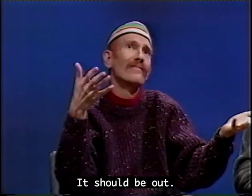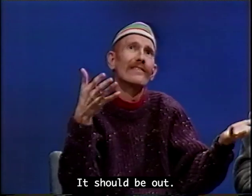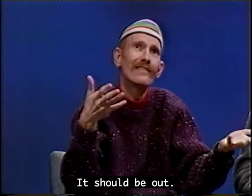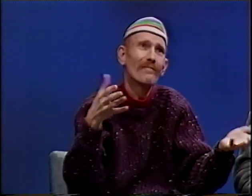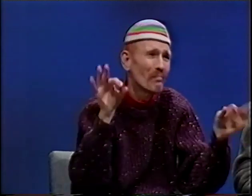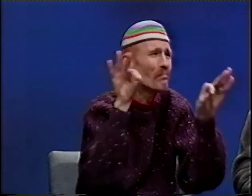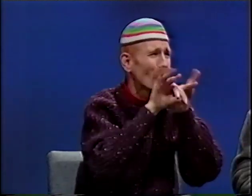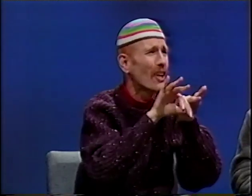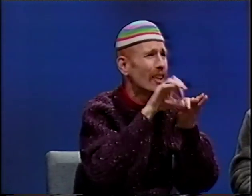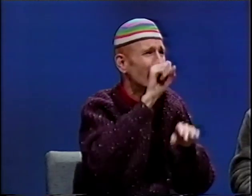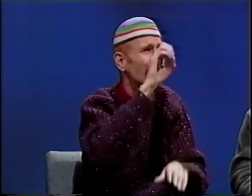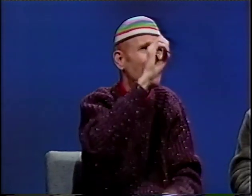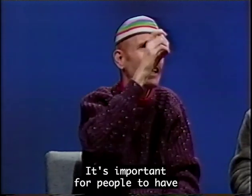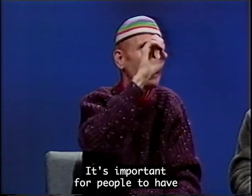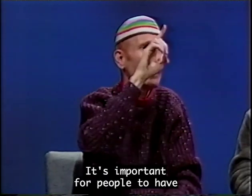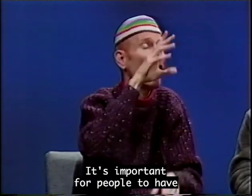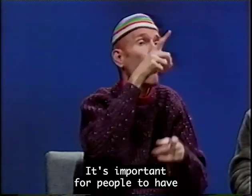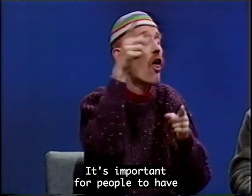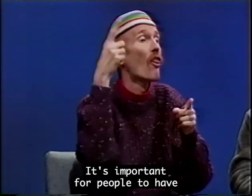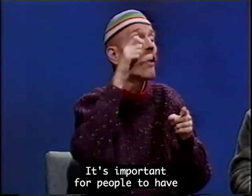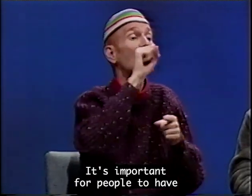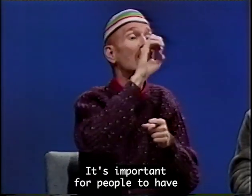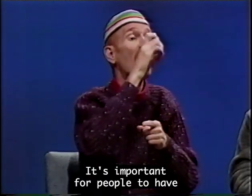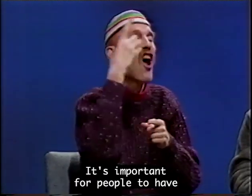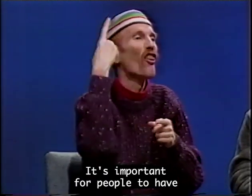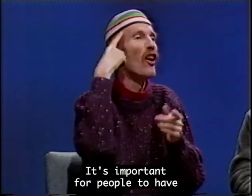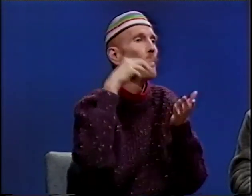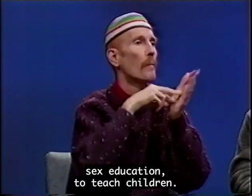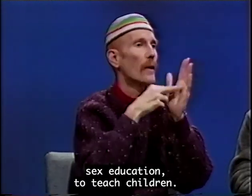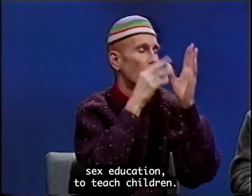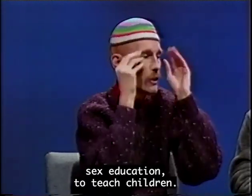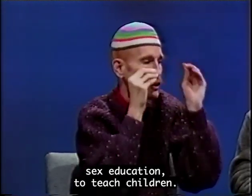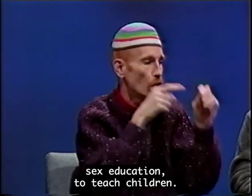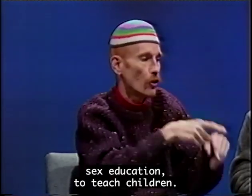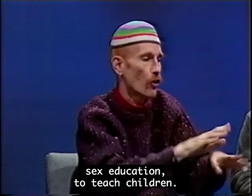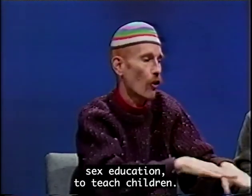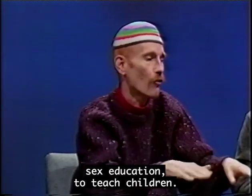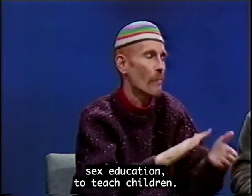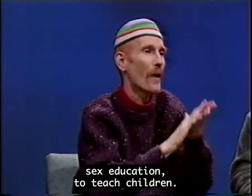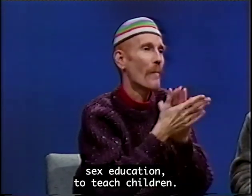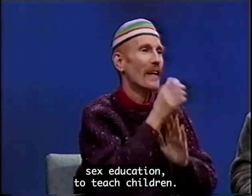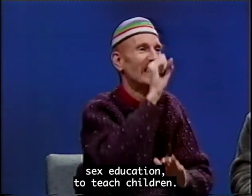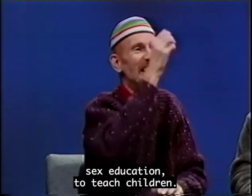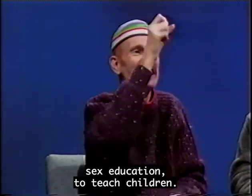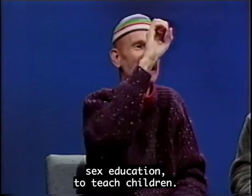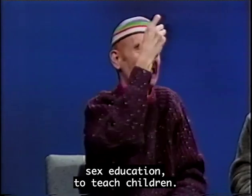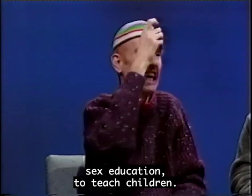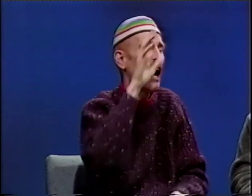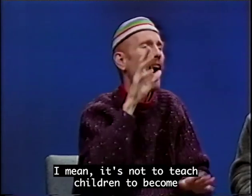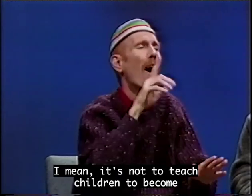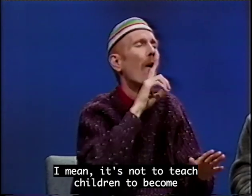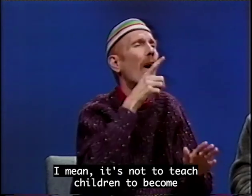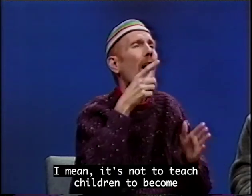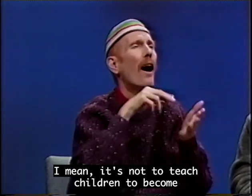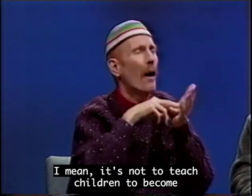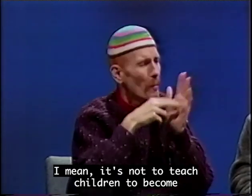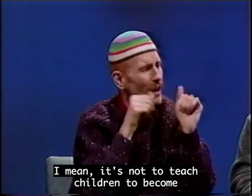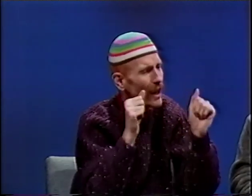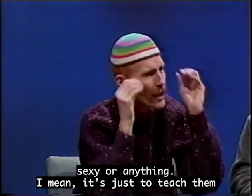out. It's important for people to have sex education, to teach children. I mean, it's not to teach children to become